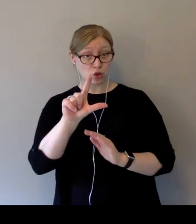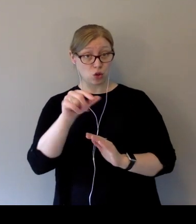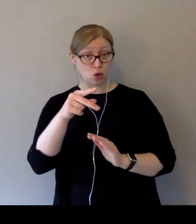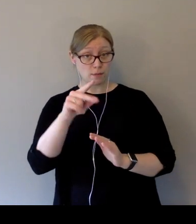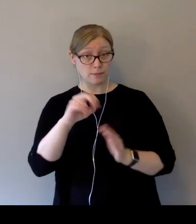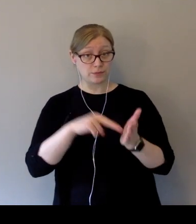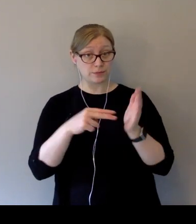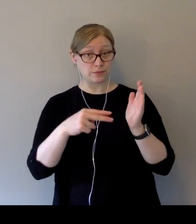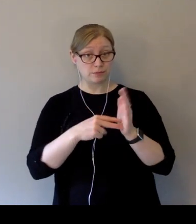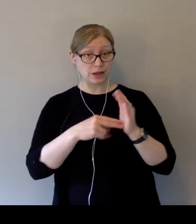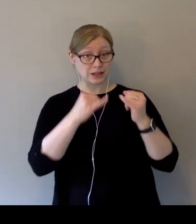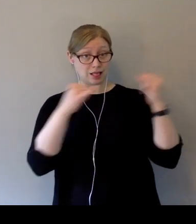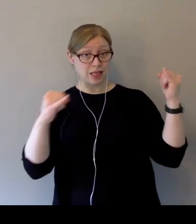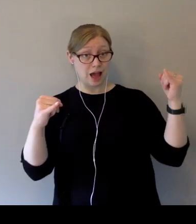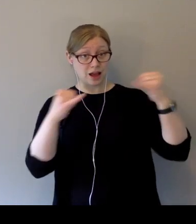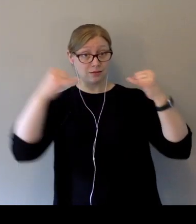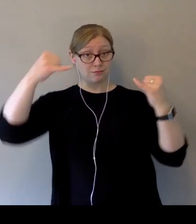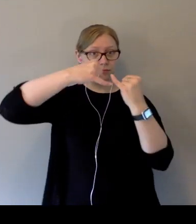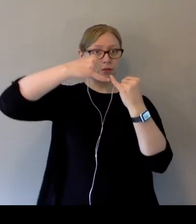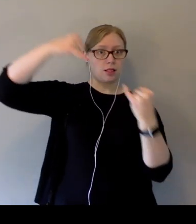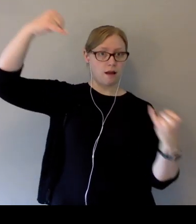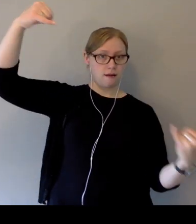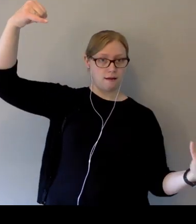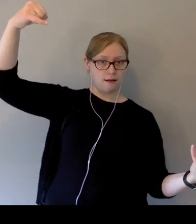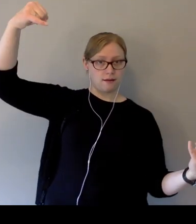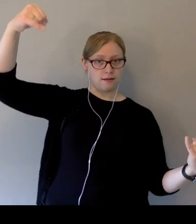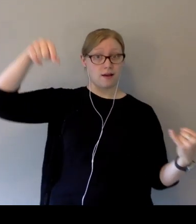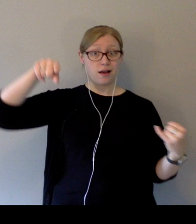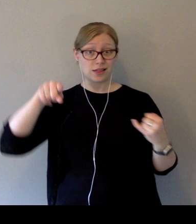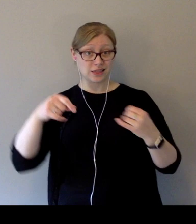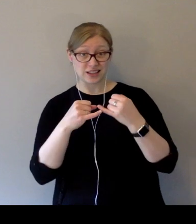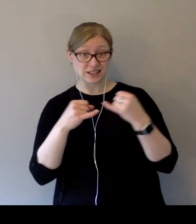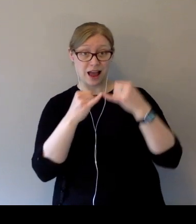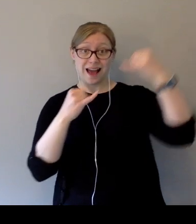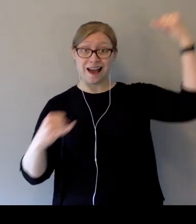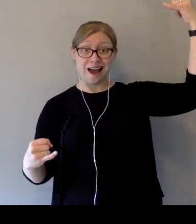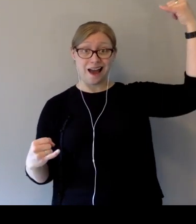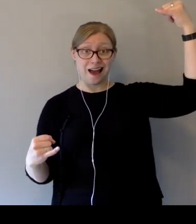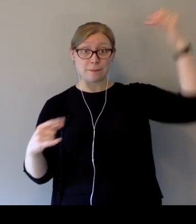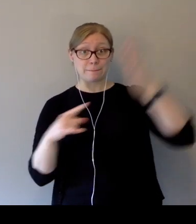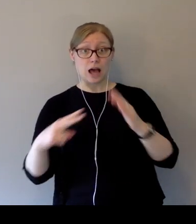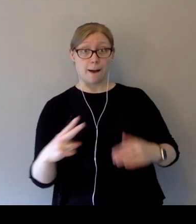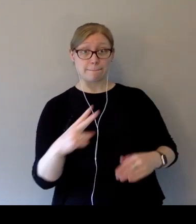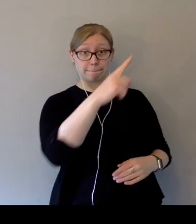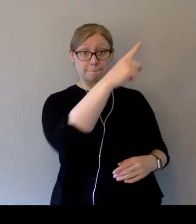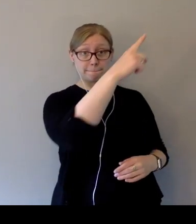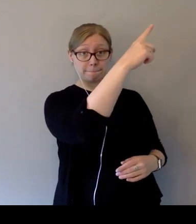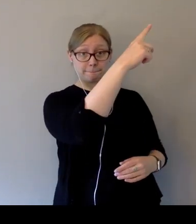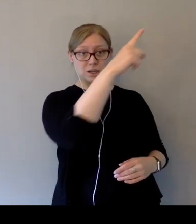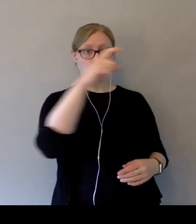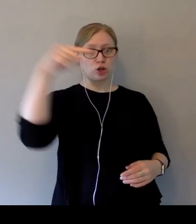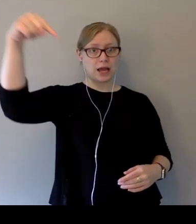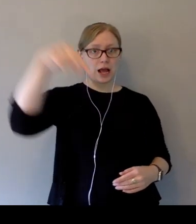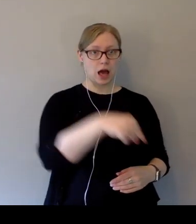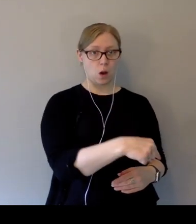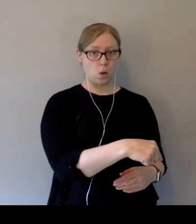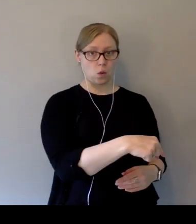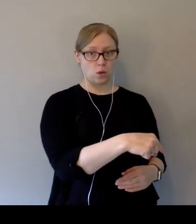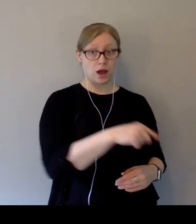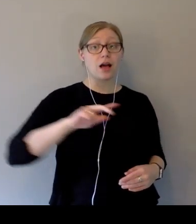down. This line is not going down, so that was the problem. The second problem, they wanted you to express